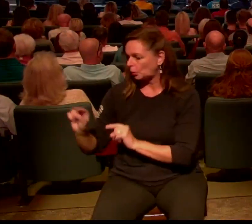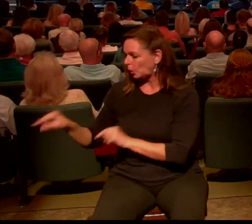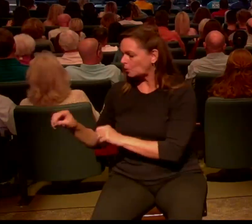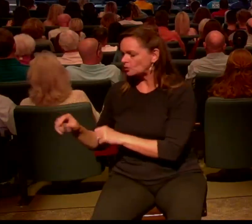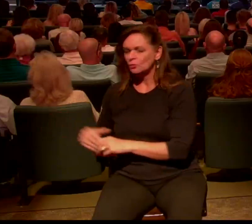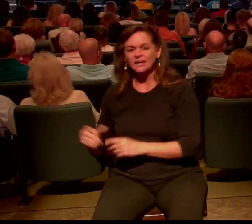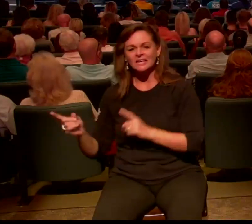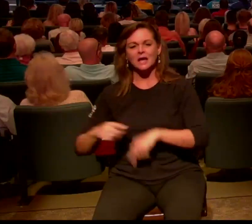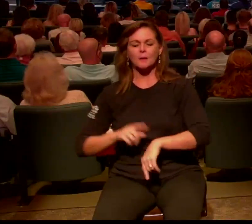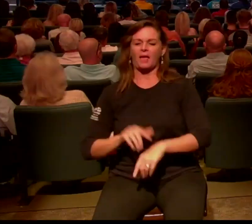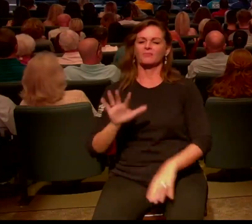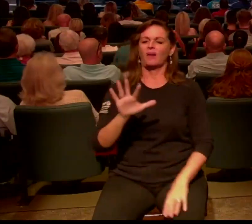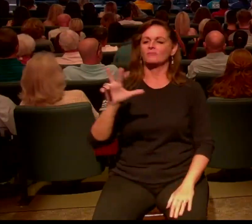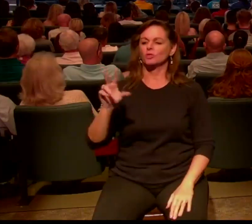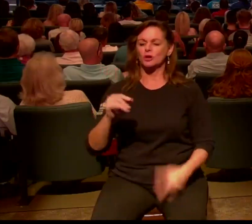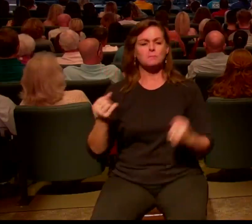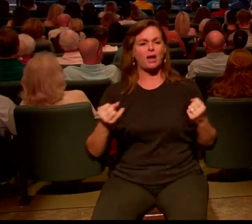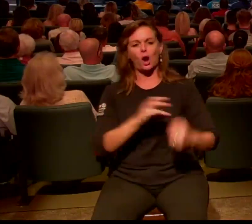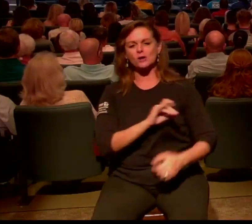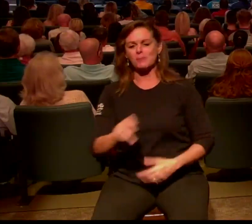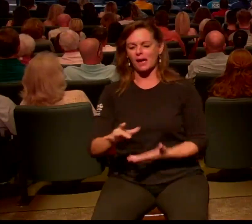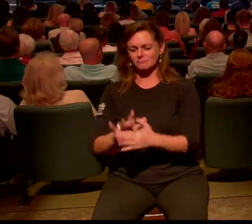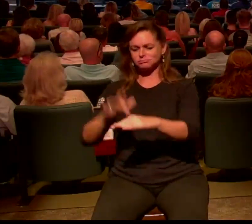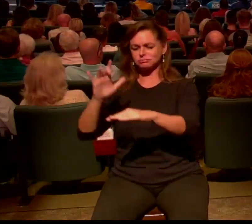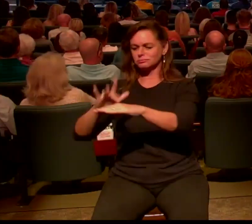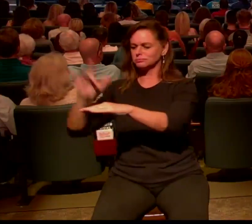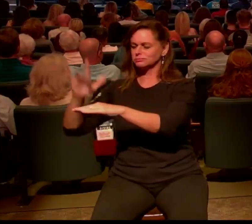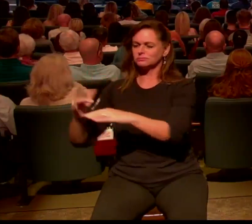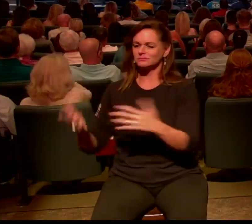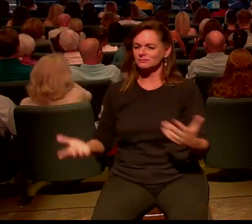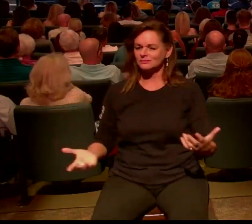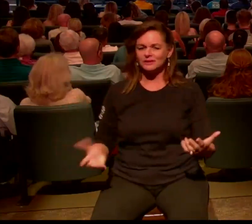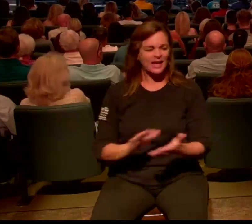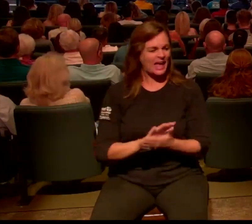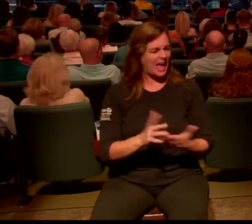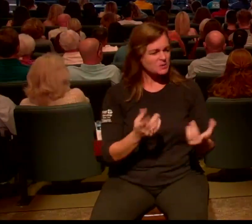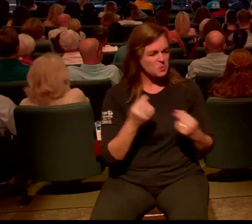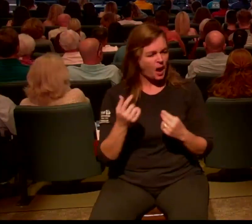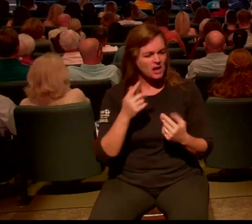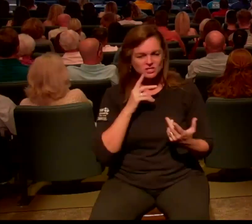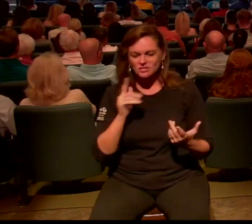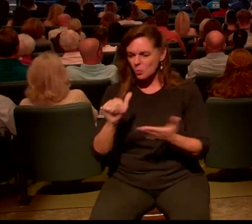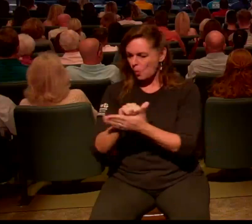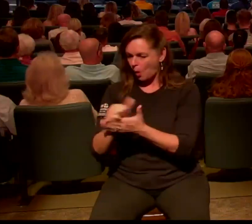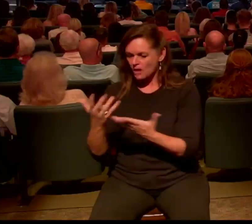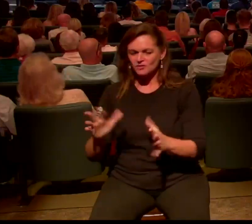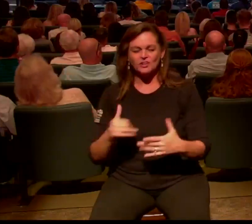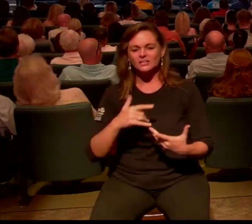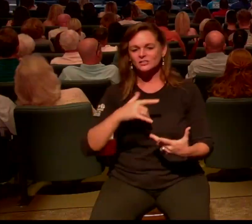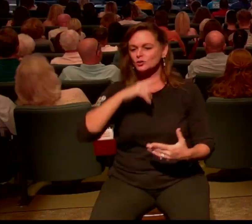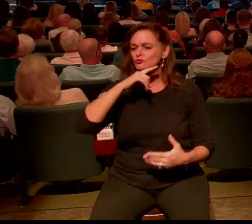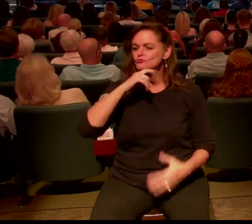about 5:30, my car would be back, and he would have done all the errands, and it would be washed, and he would have done the dry. I